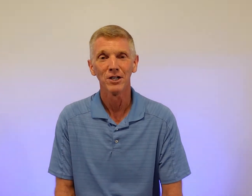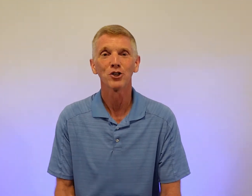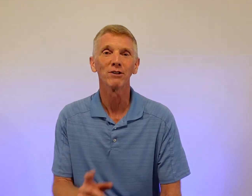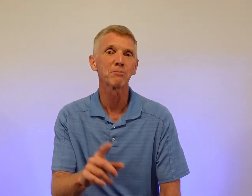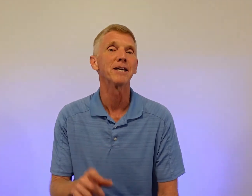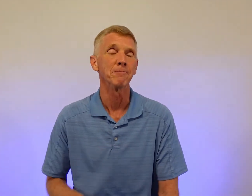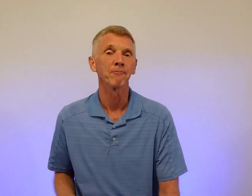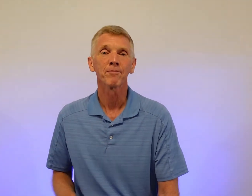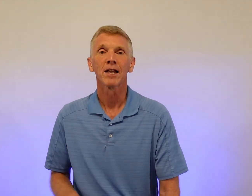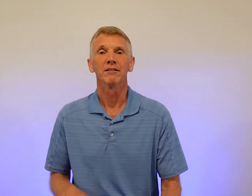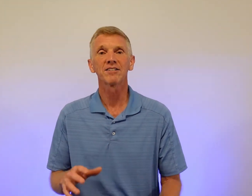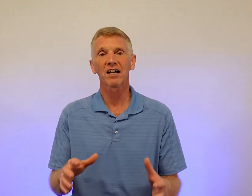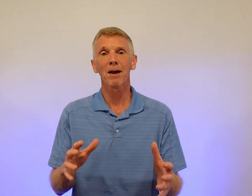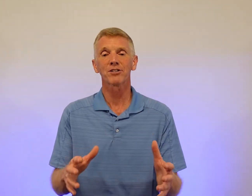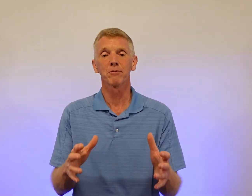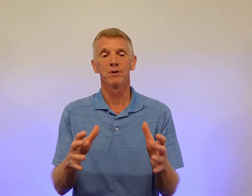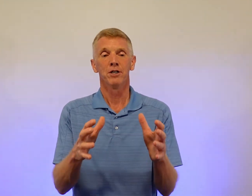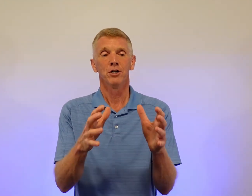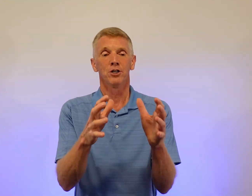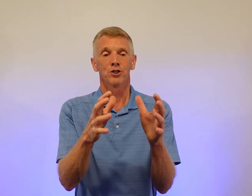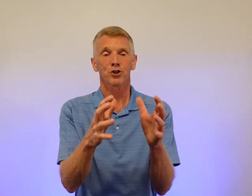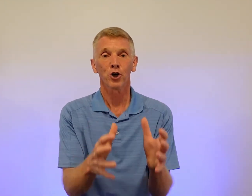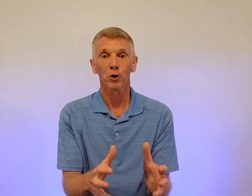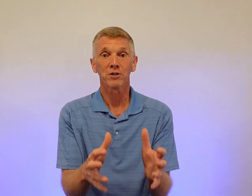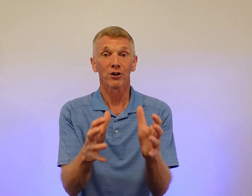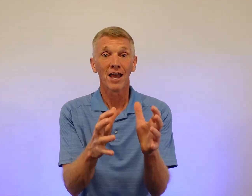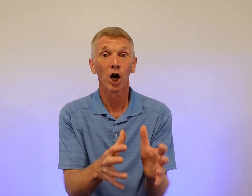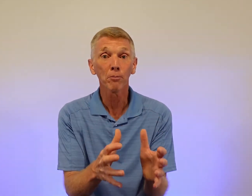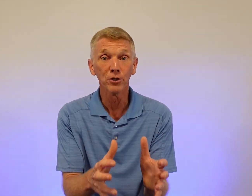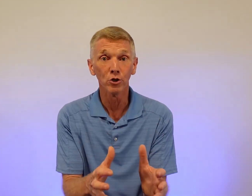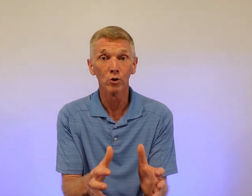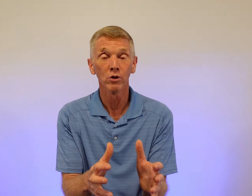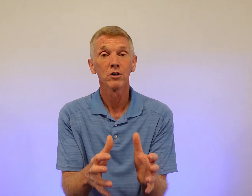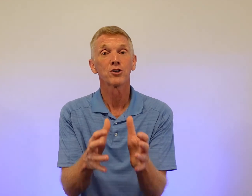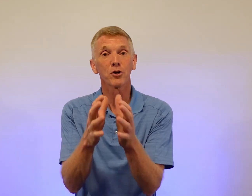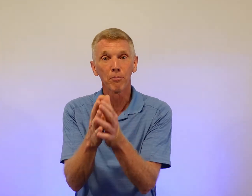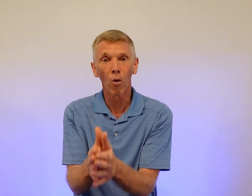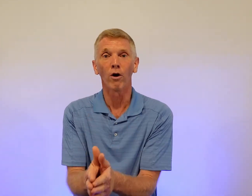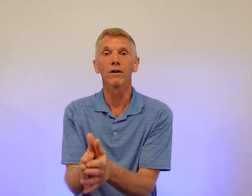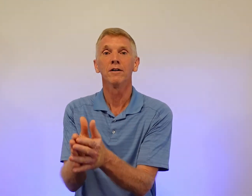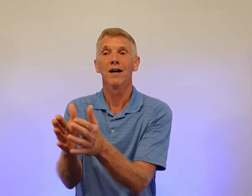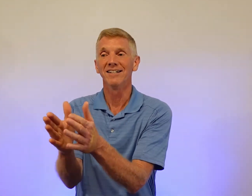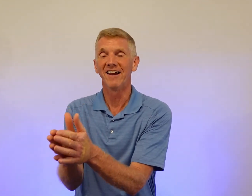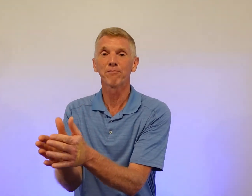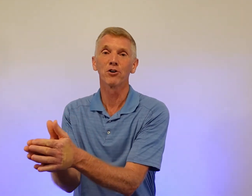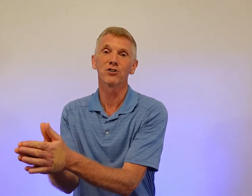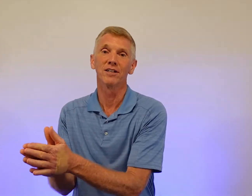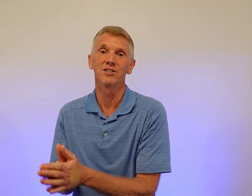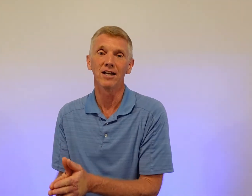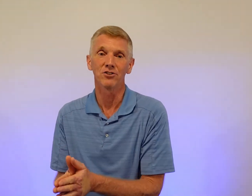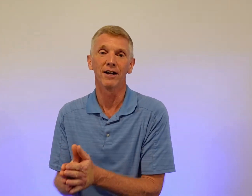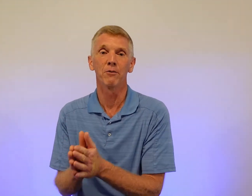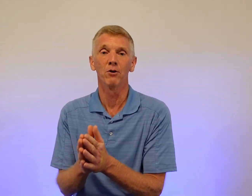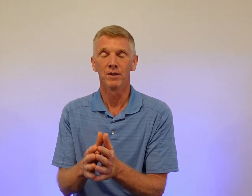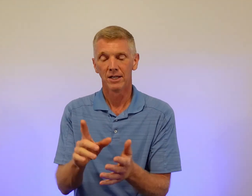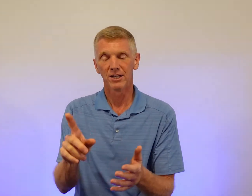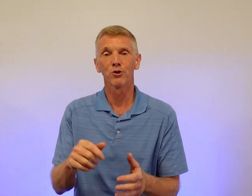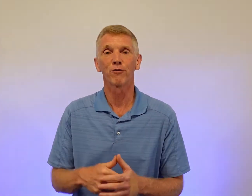let's begin. Let's talk about some terms that are going to help you support a deaf person in sales. All right, here we go. Let's do the first